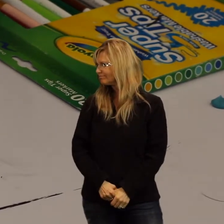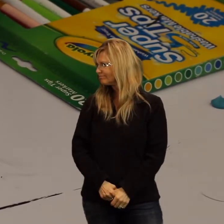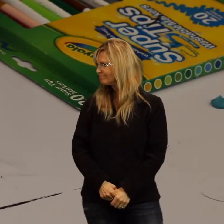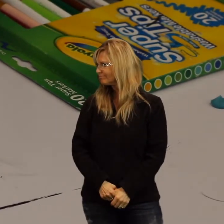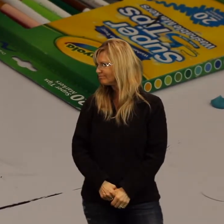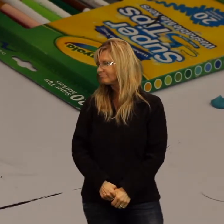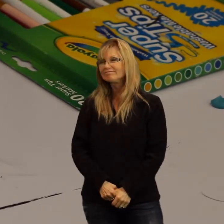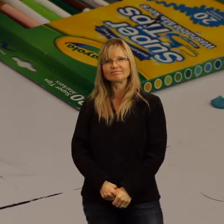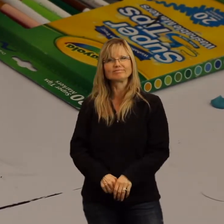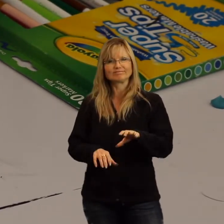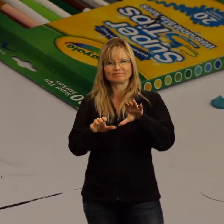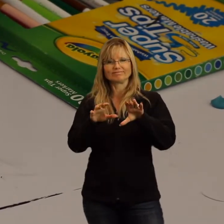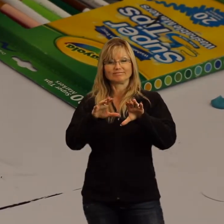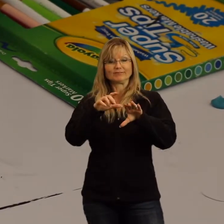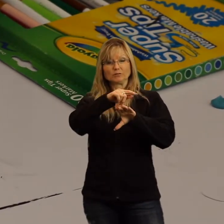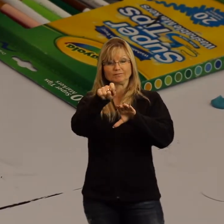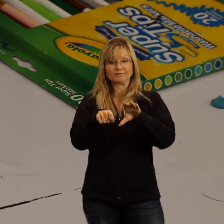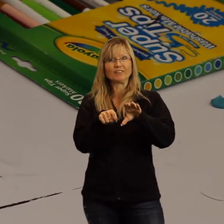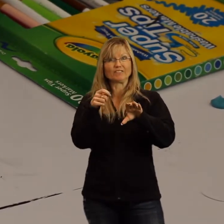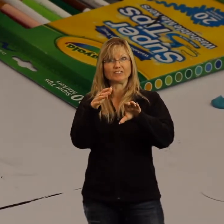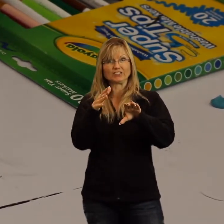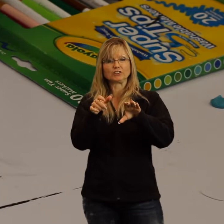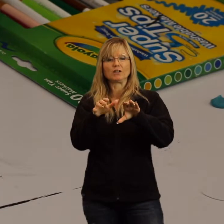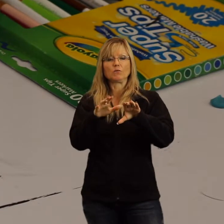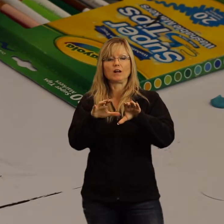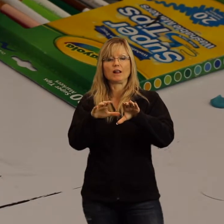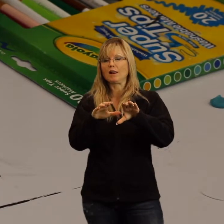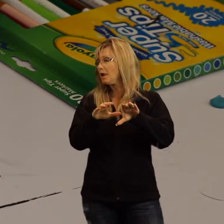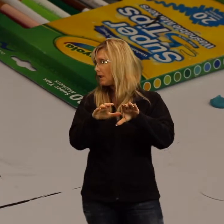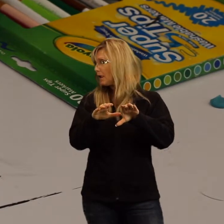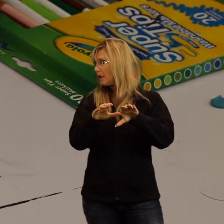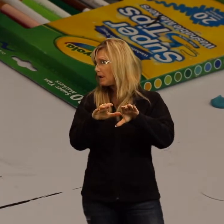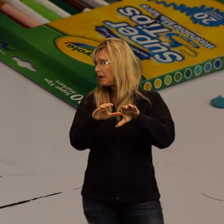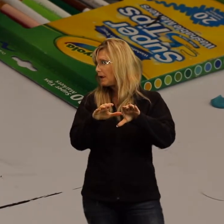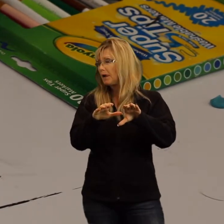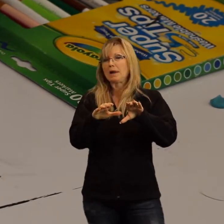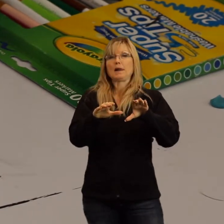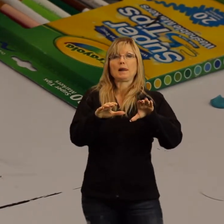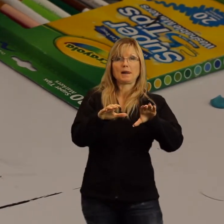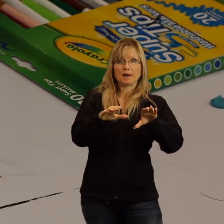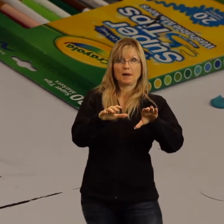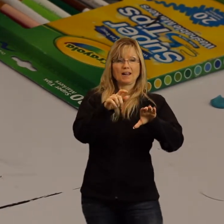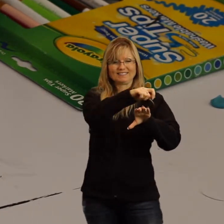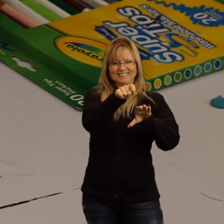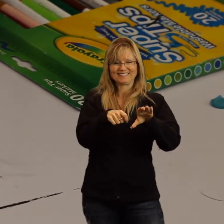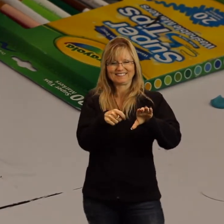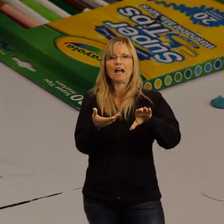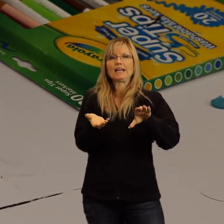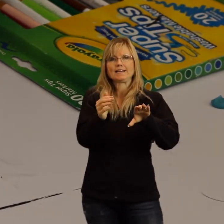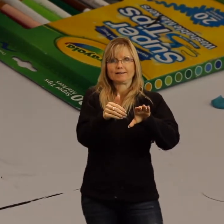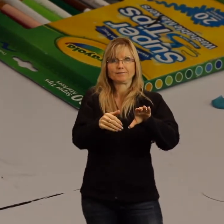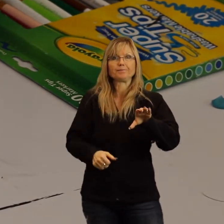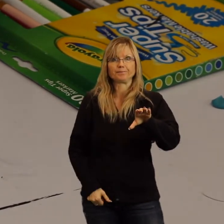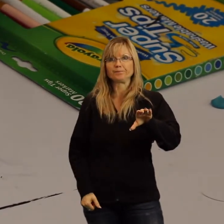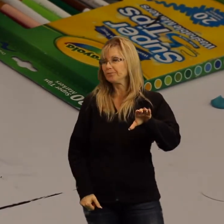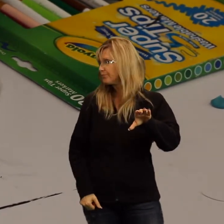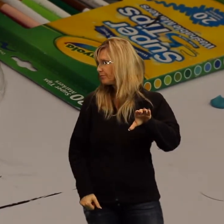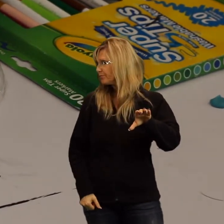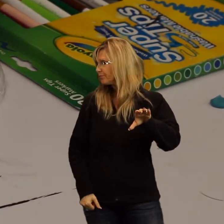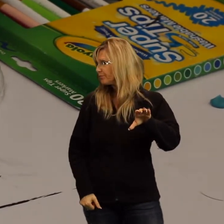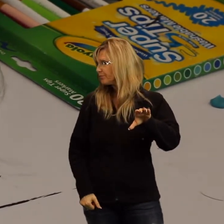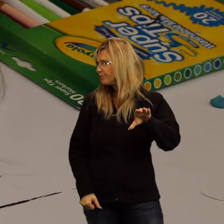And then I'll pull it away from the edge. I'll outline again.